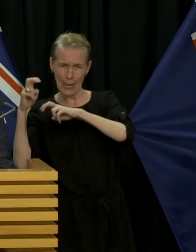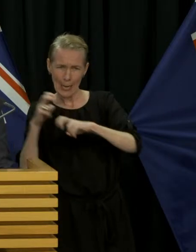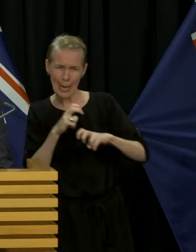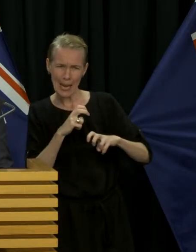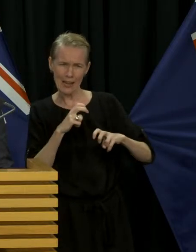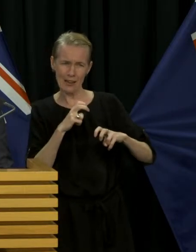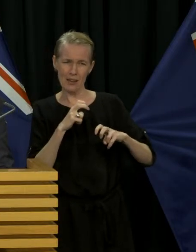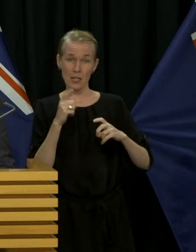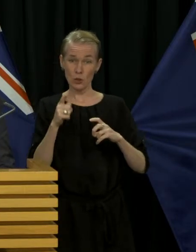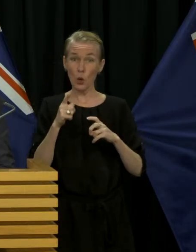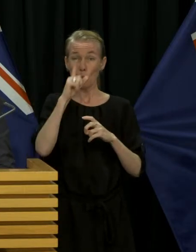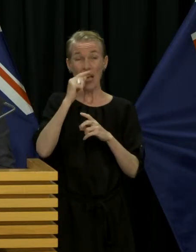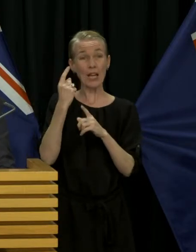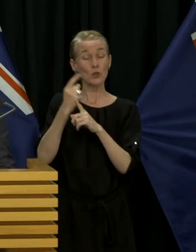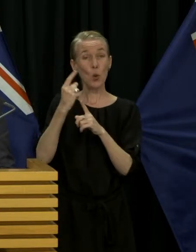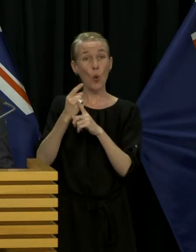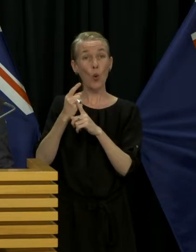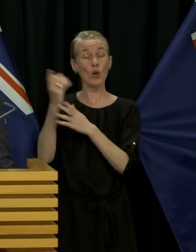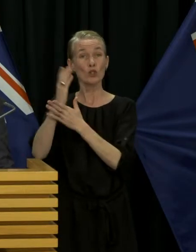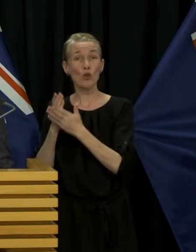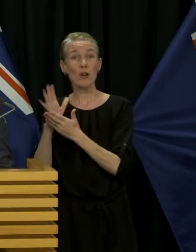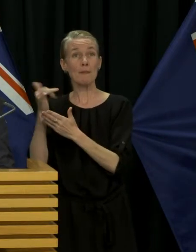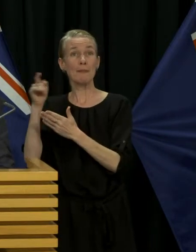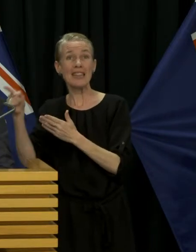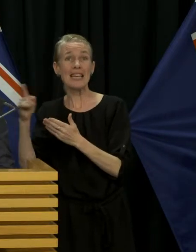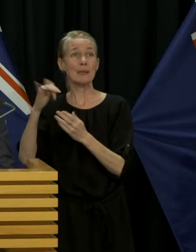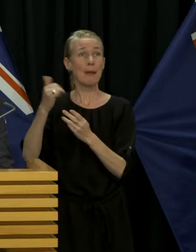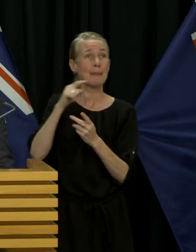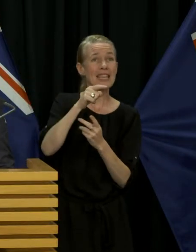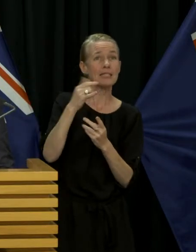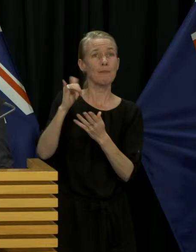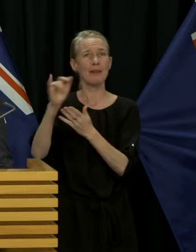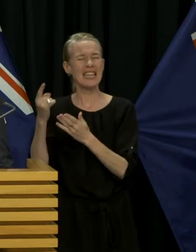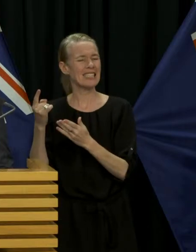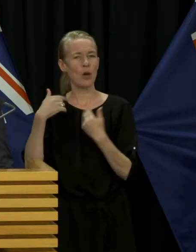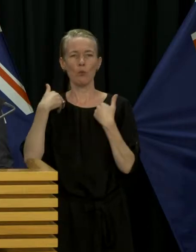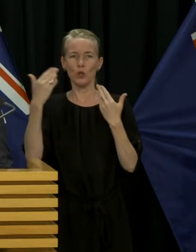the most likely. Having said all of that, we're still